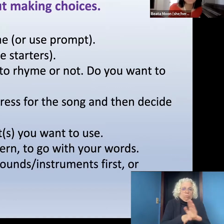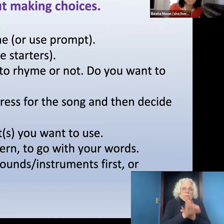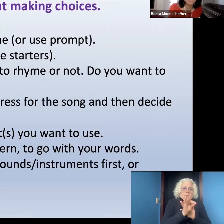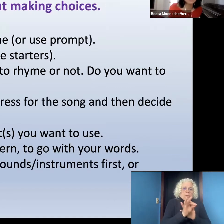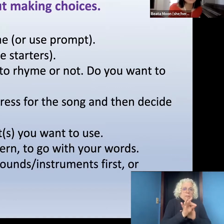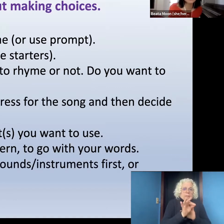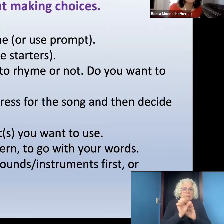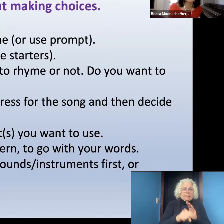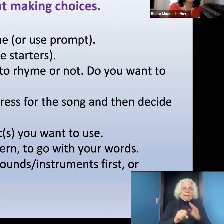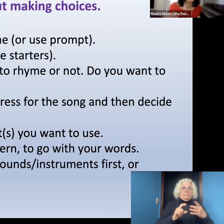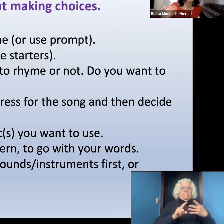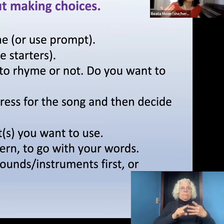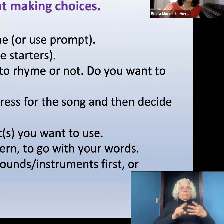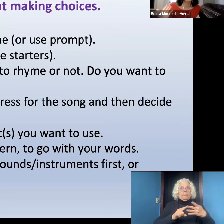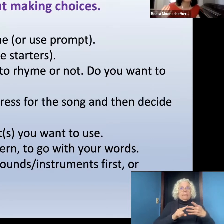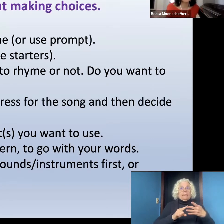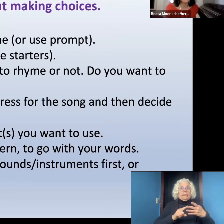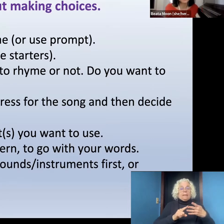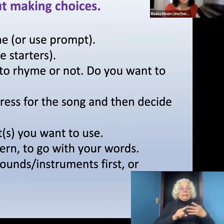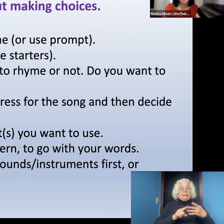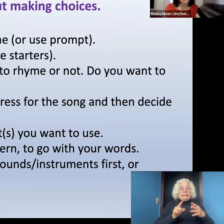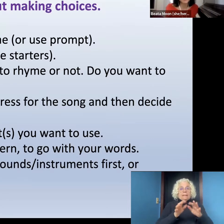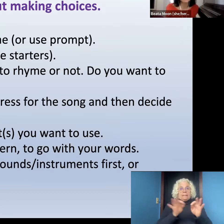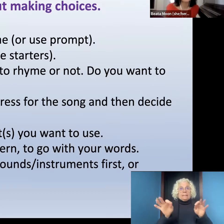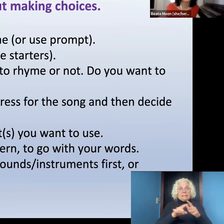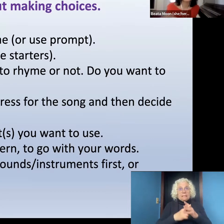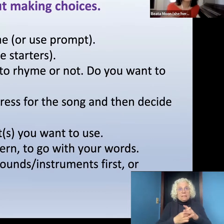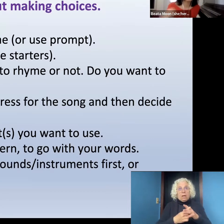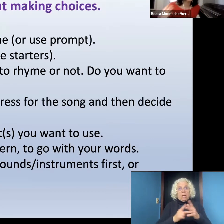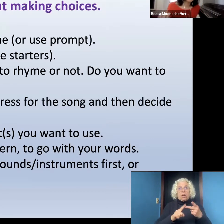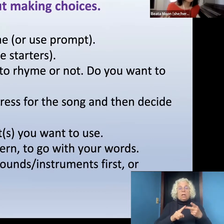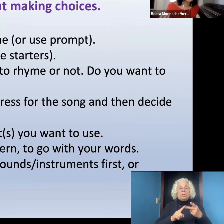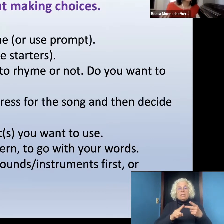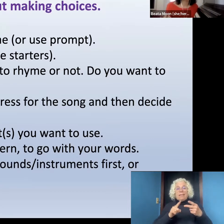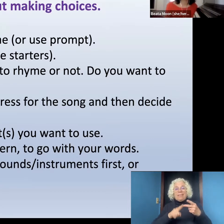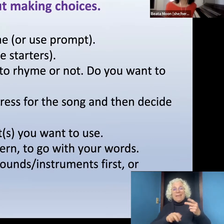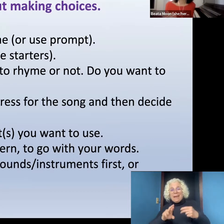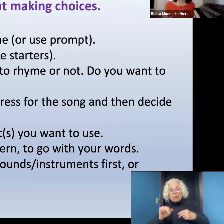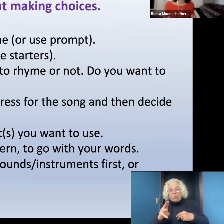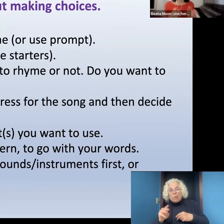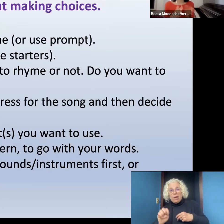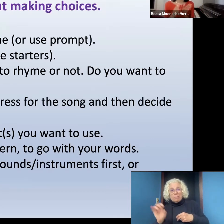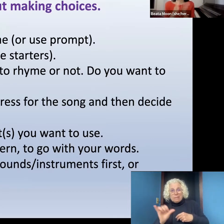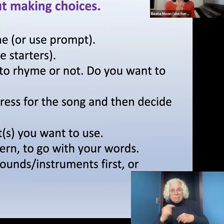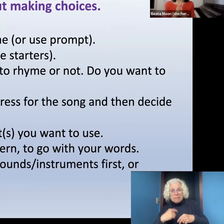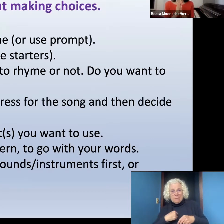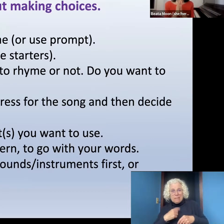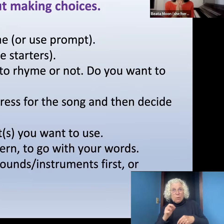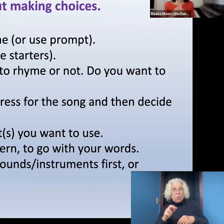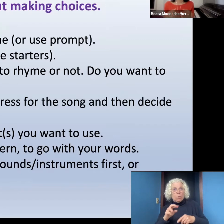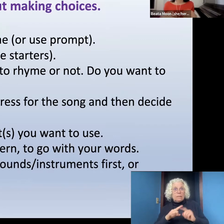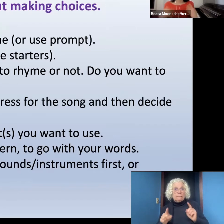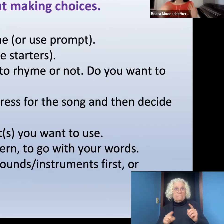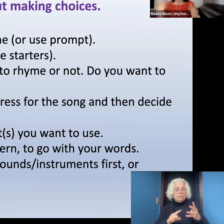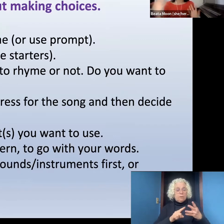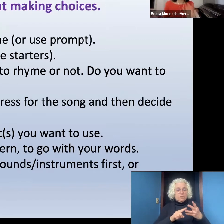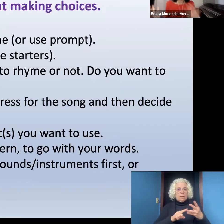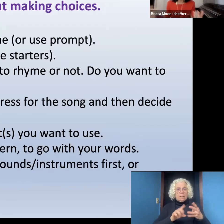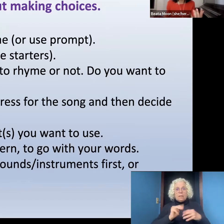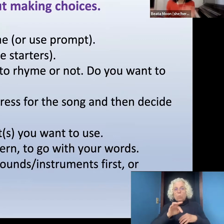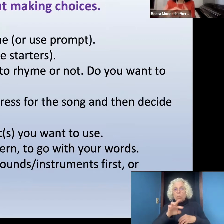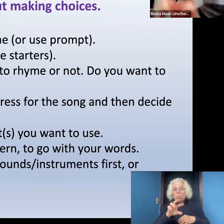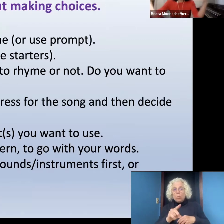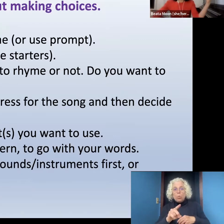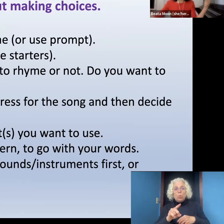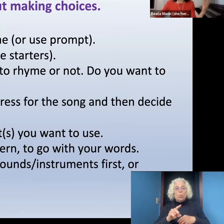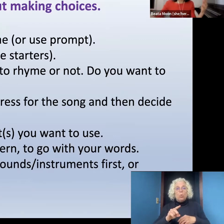You can have sentence starters if you want the words to rhyme or not, the mood, and then that affects the tempo, the